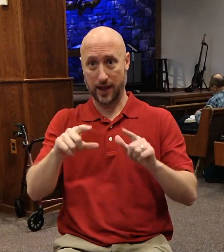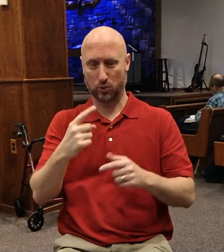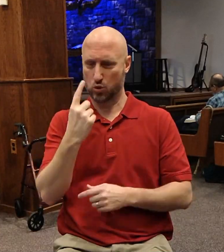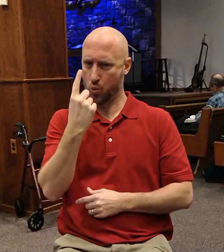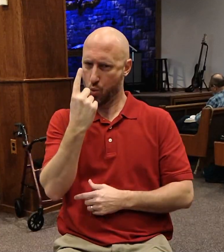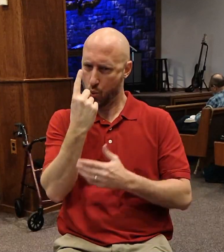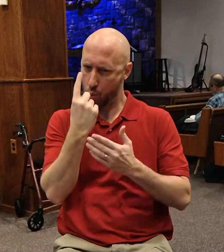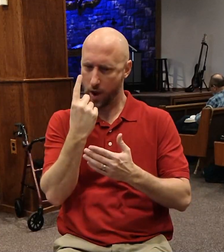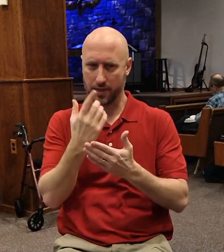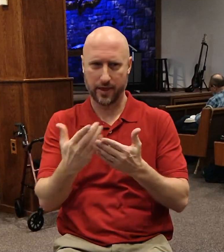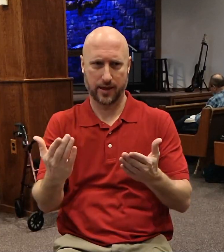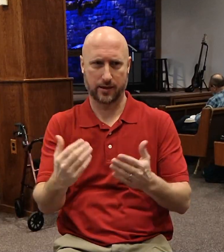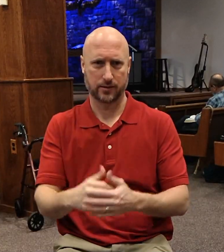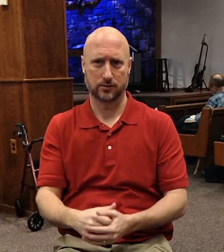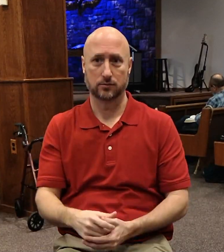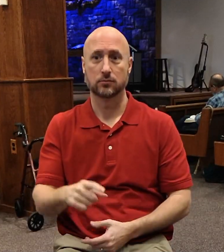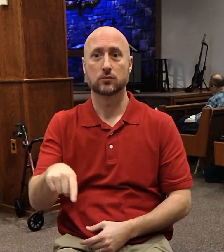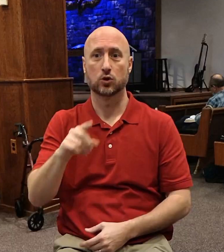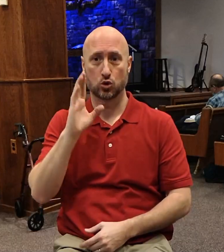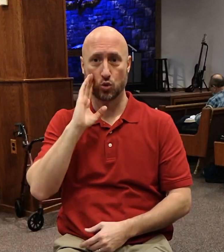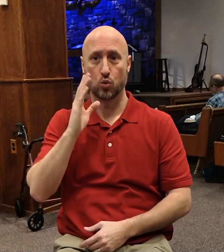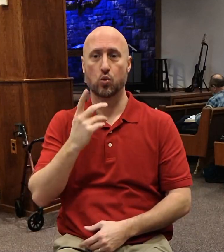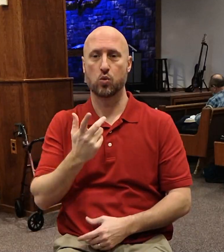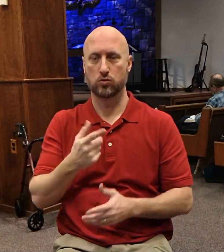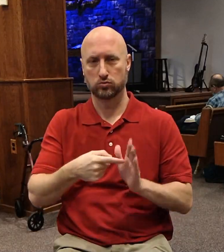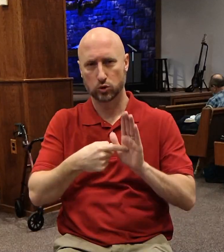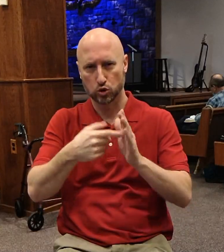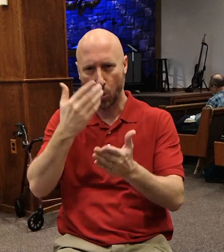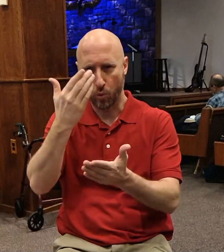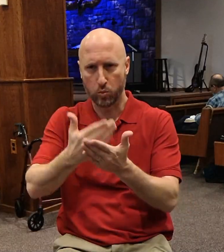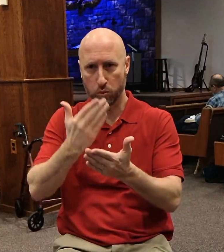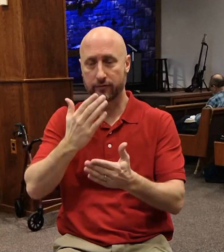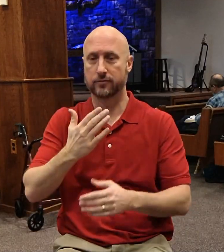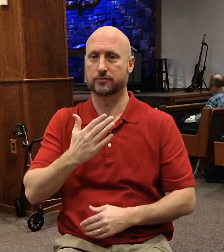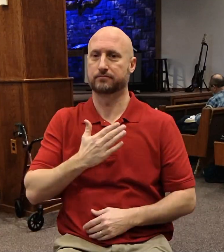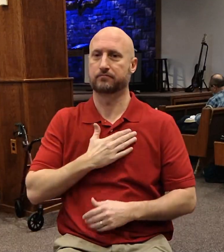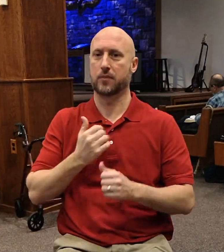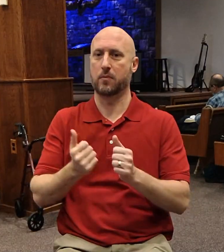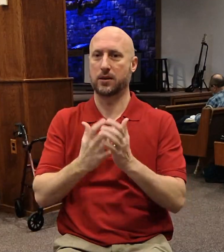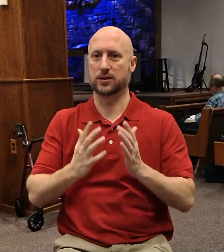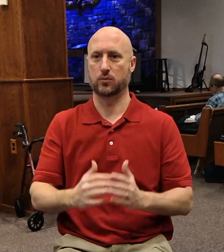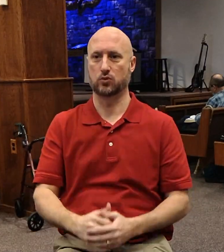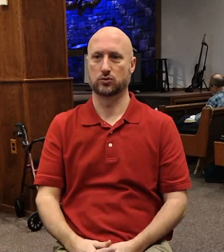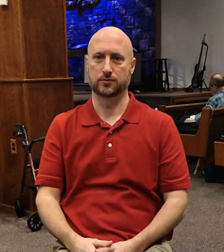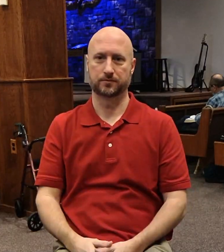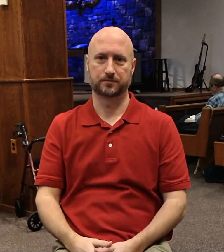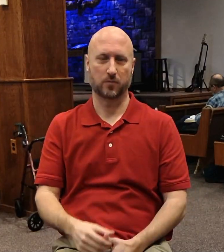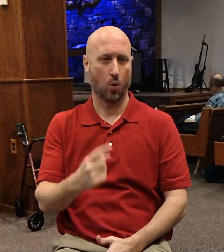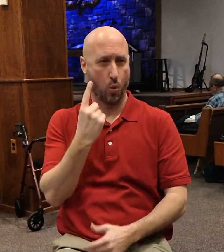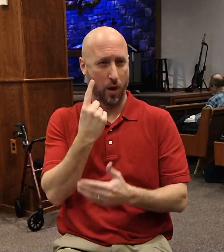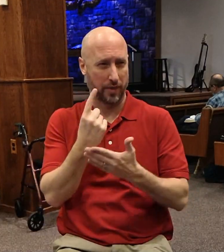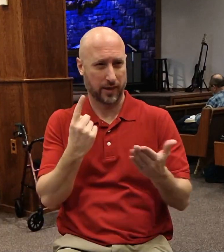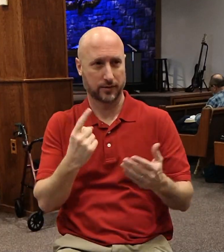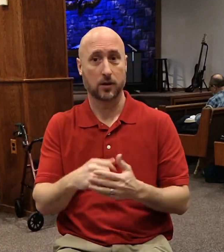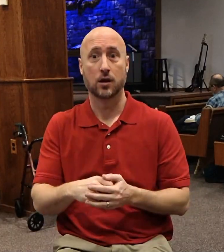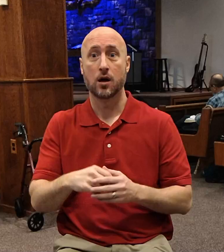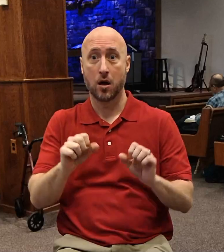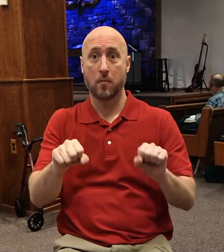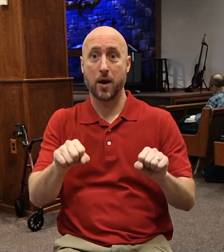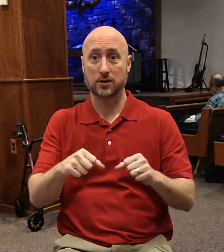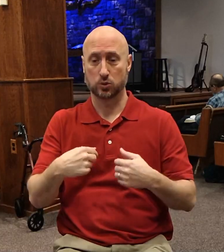shall all men know that you are my disciples. By this singular thing. It's possible to be a Christian